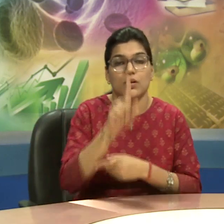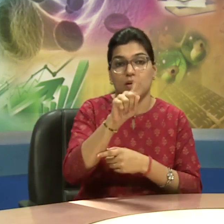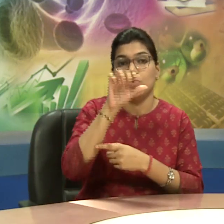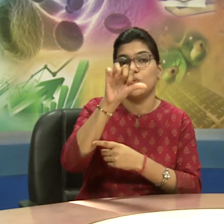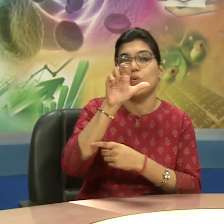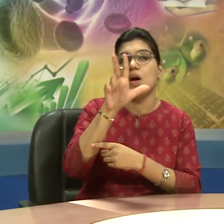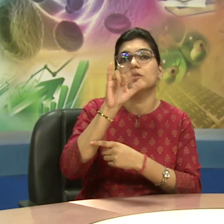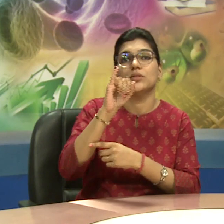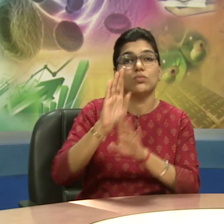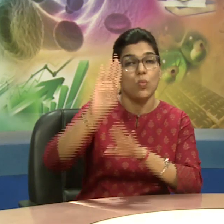1986